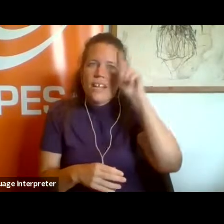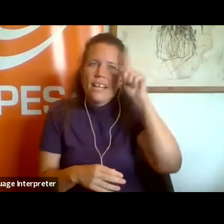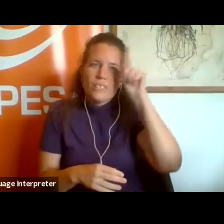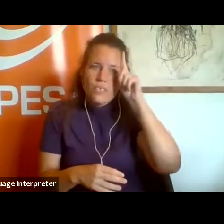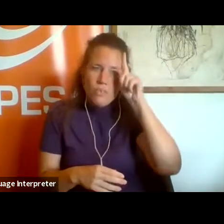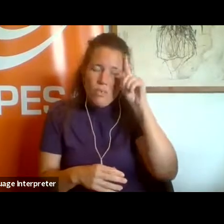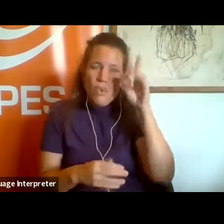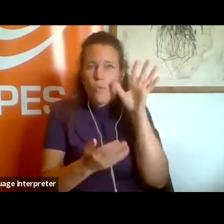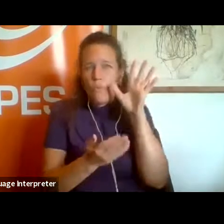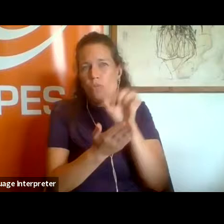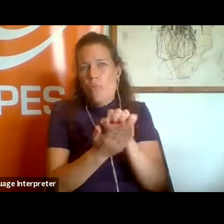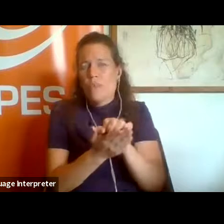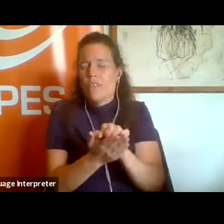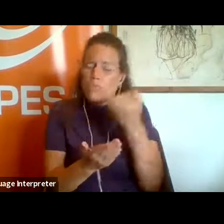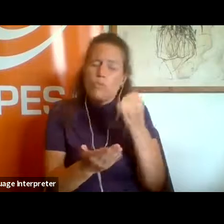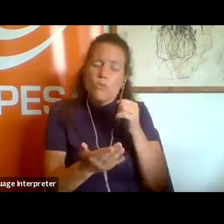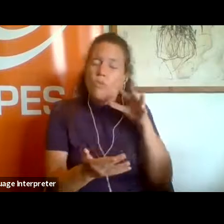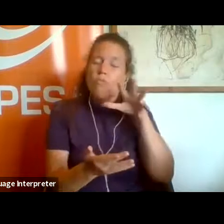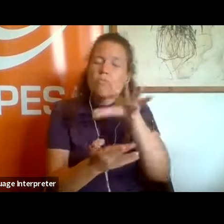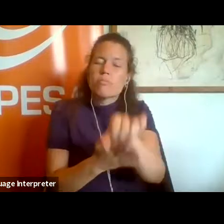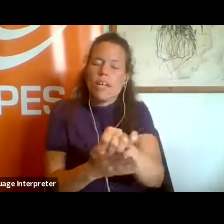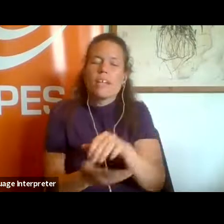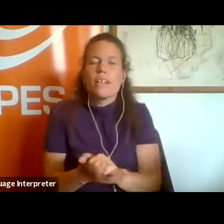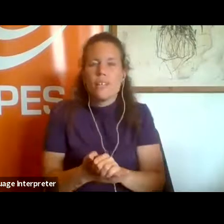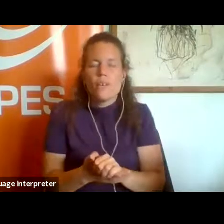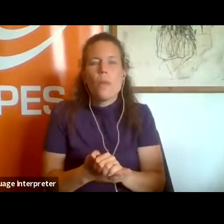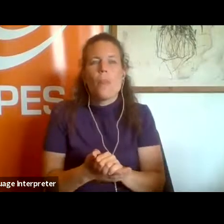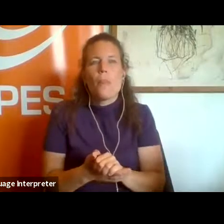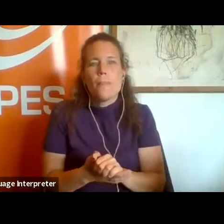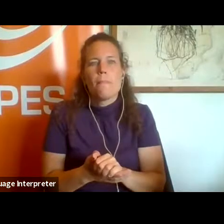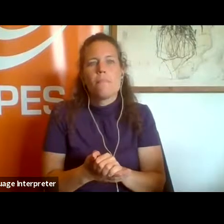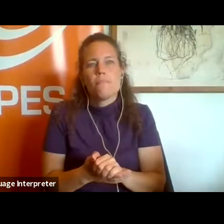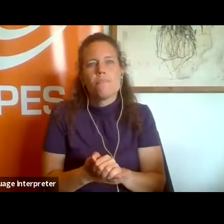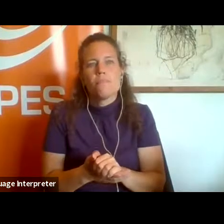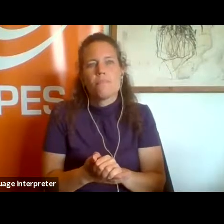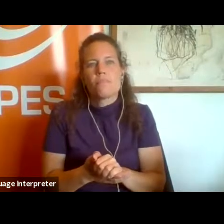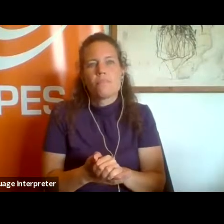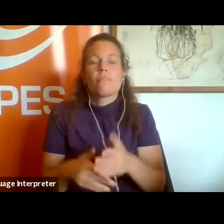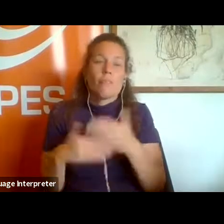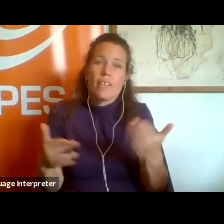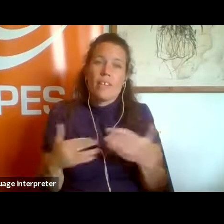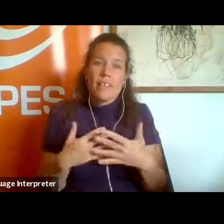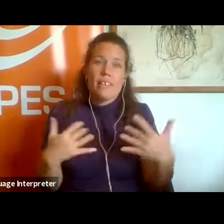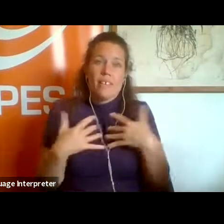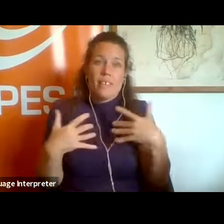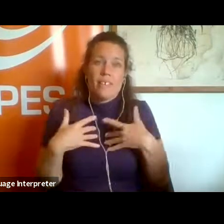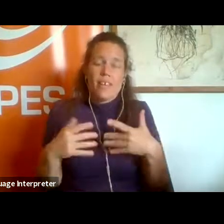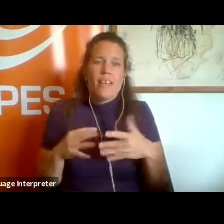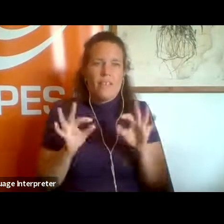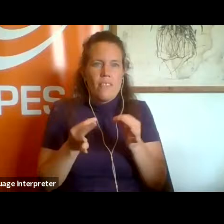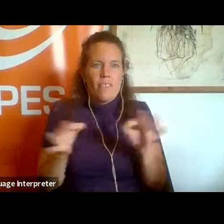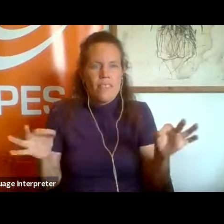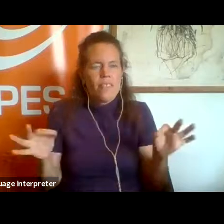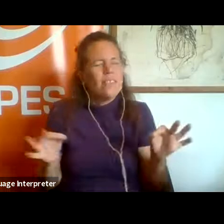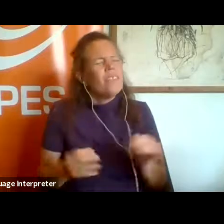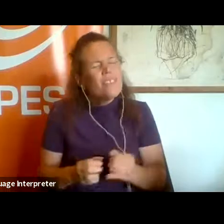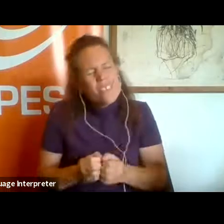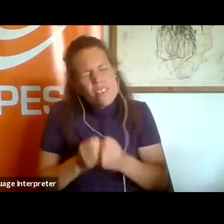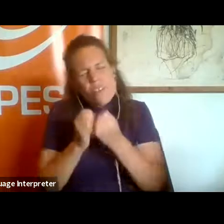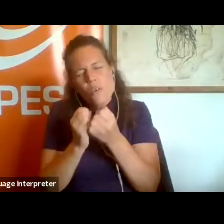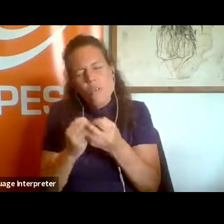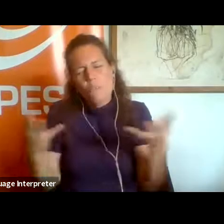huge target, and I think that's the scary thing, right? There are so many avenues to